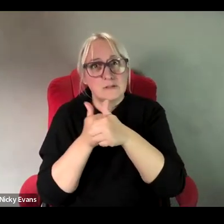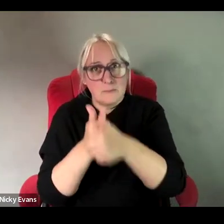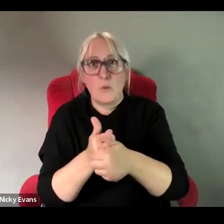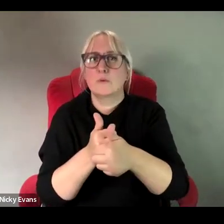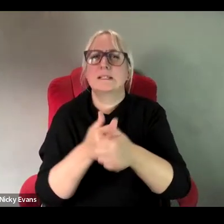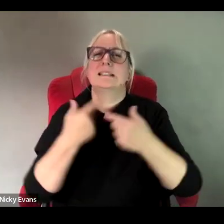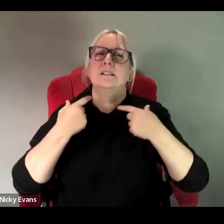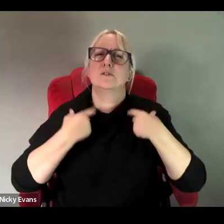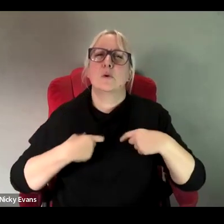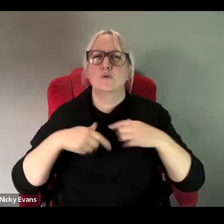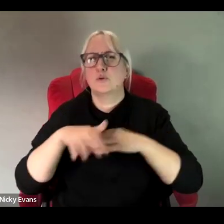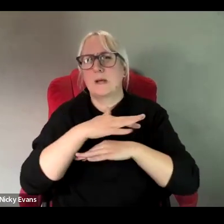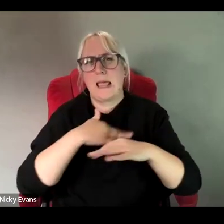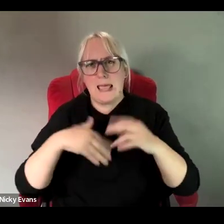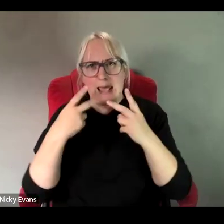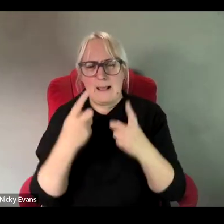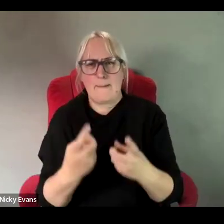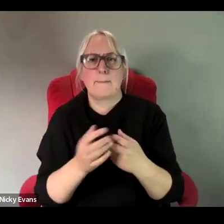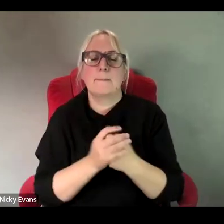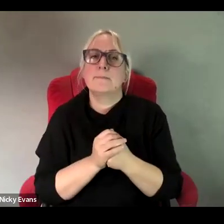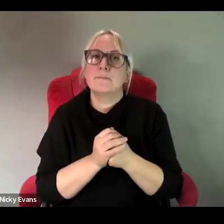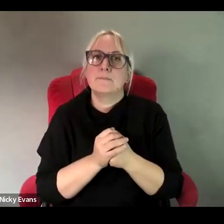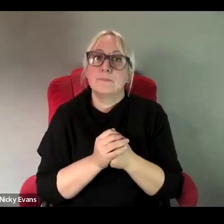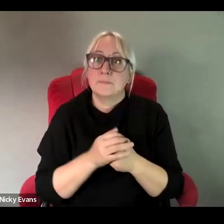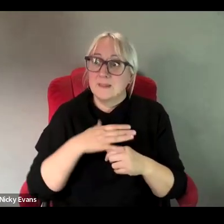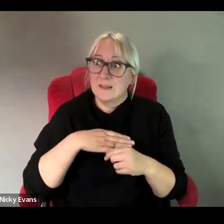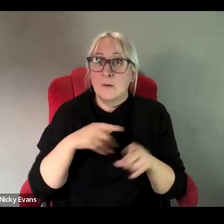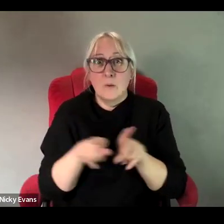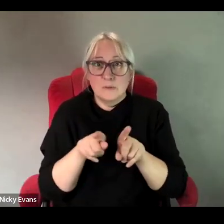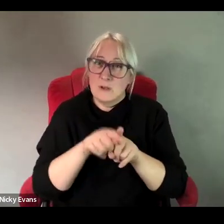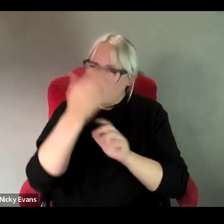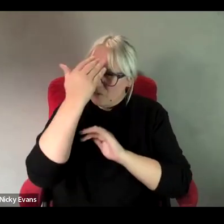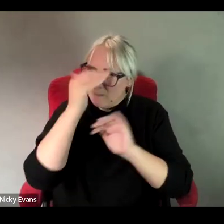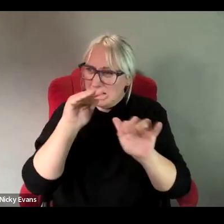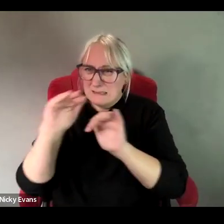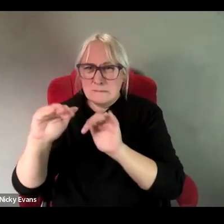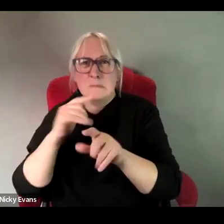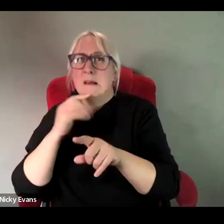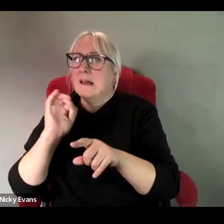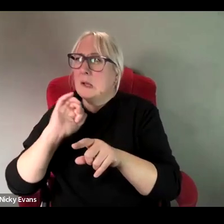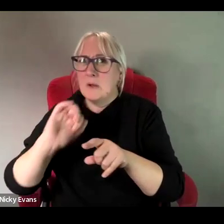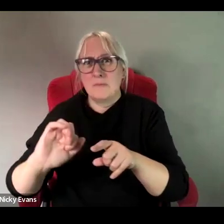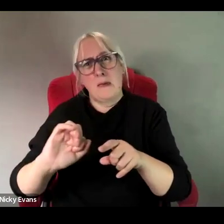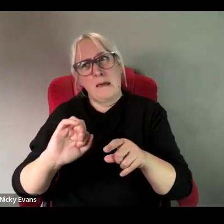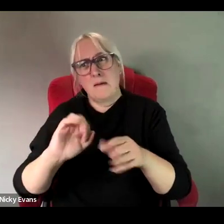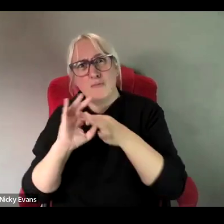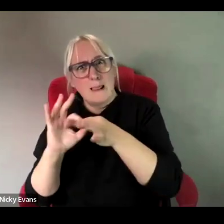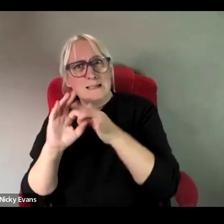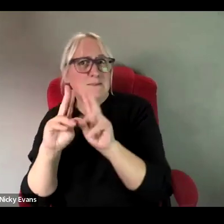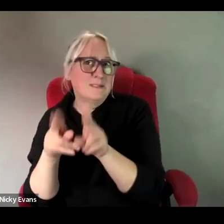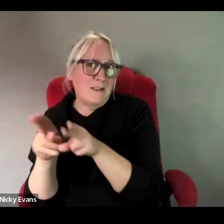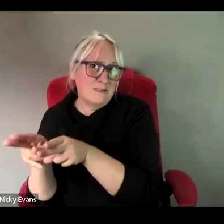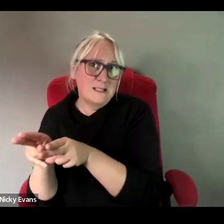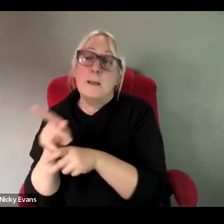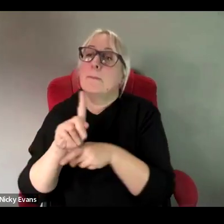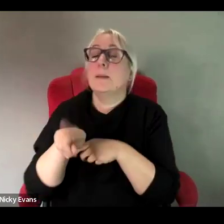things, it's tugging on people's heartstrings as well by reminding them of their loved ones' deaths. So often people that are for assisted suicide are saying, well, I